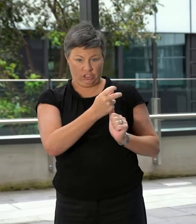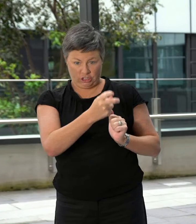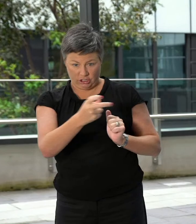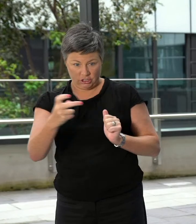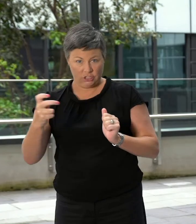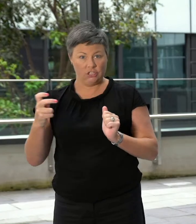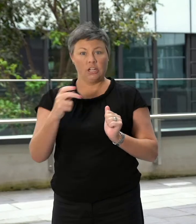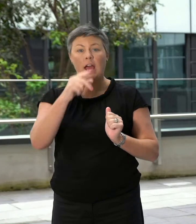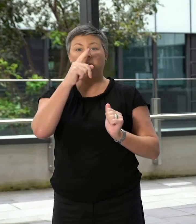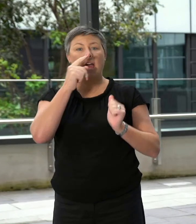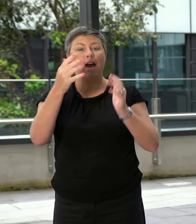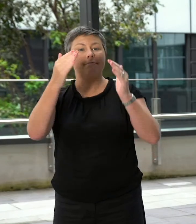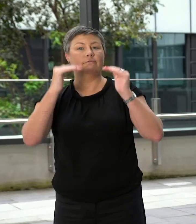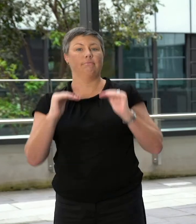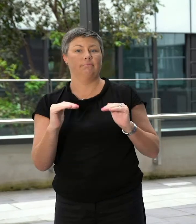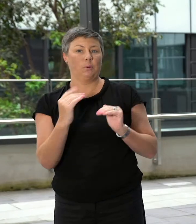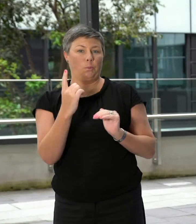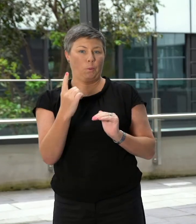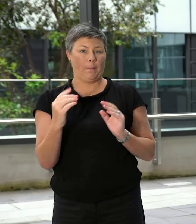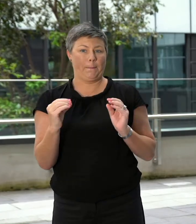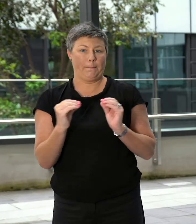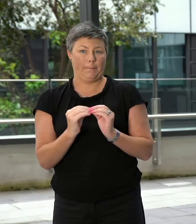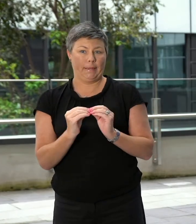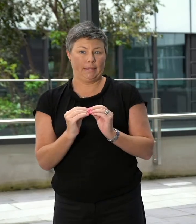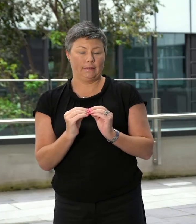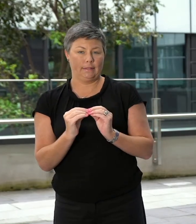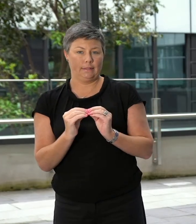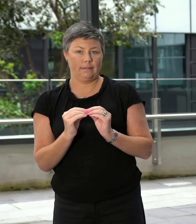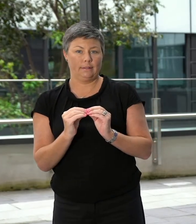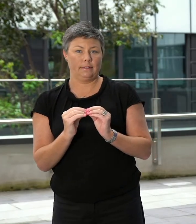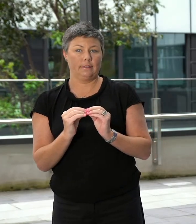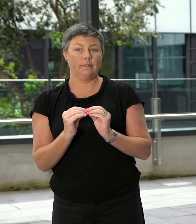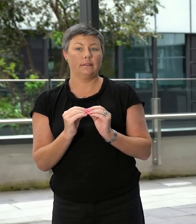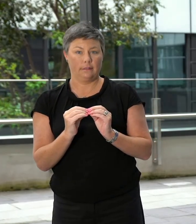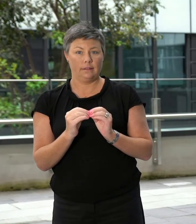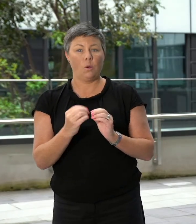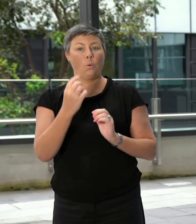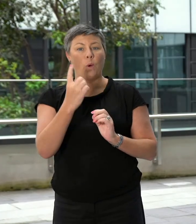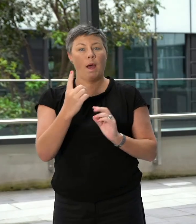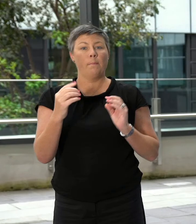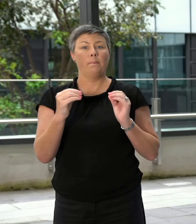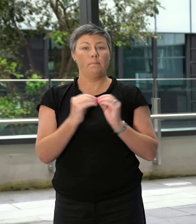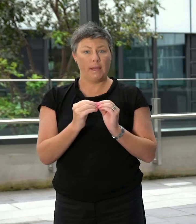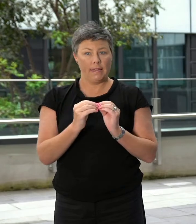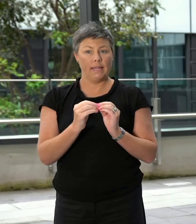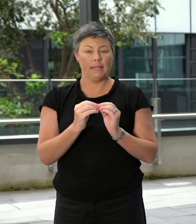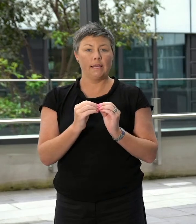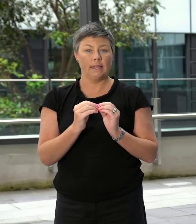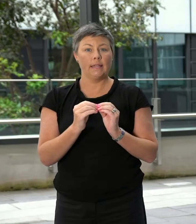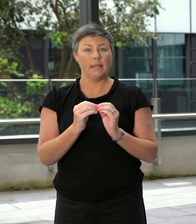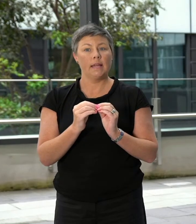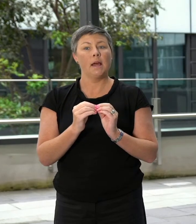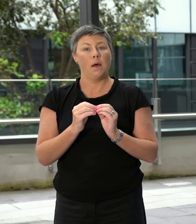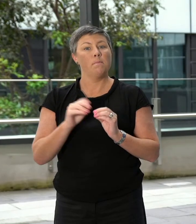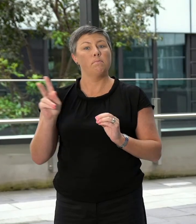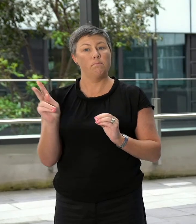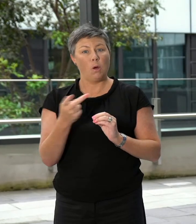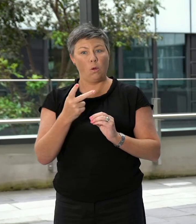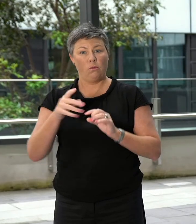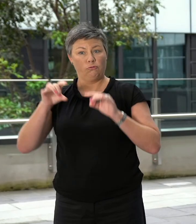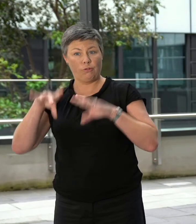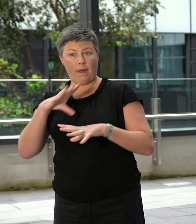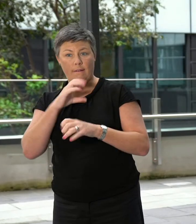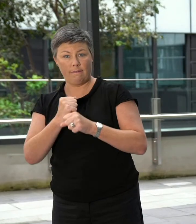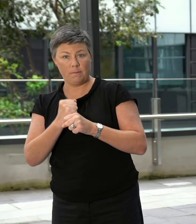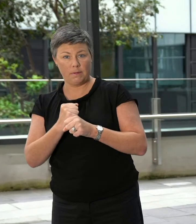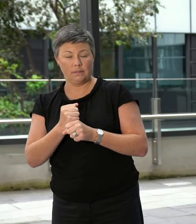to move on to 1B. And of course 1B is both Commonwealth and state responsibility as well,